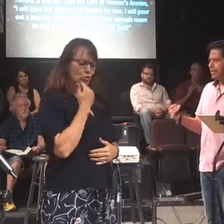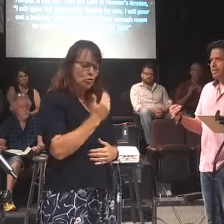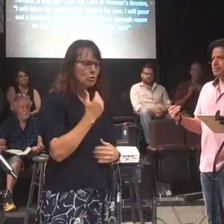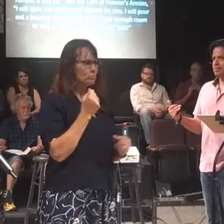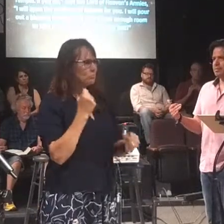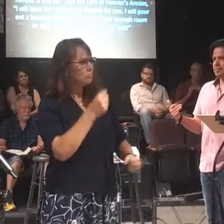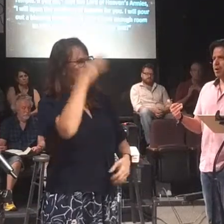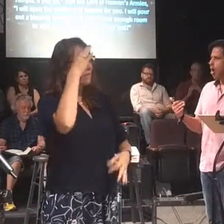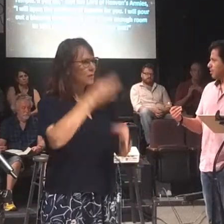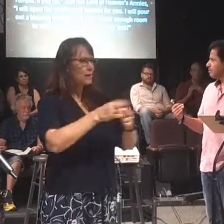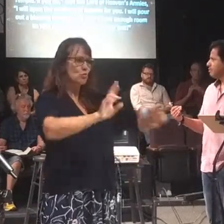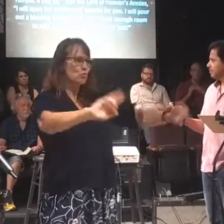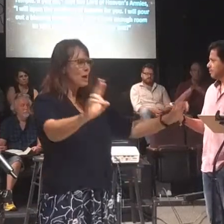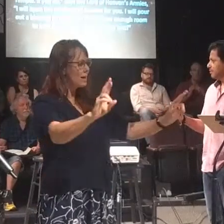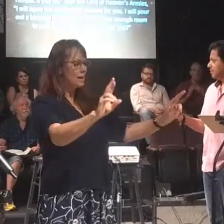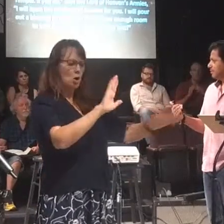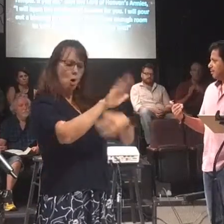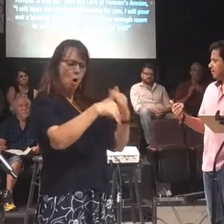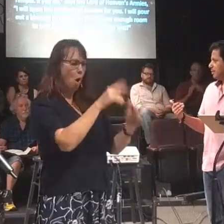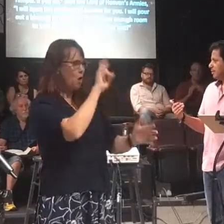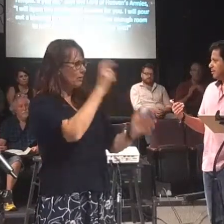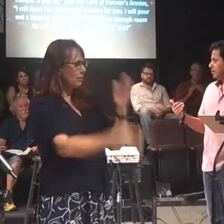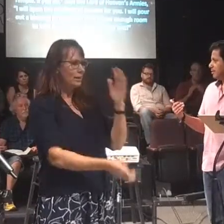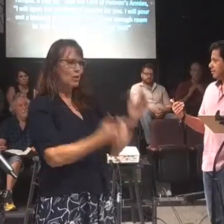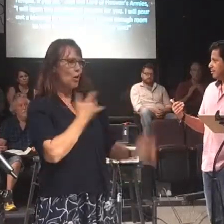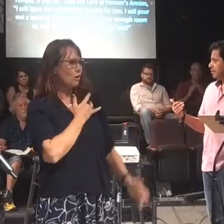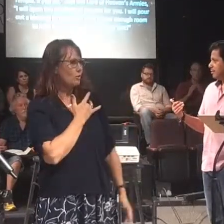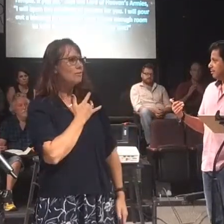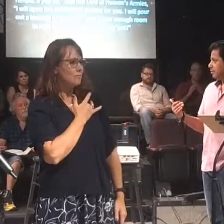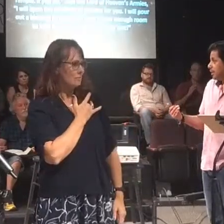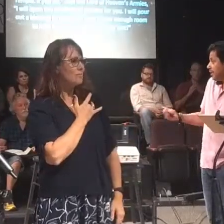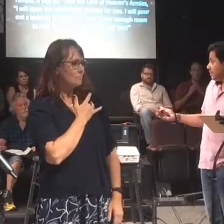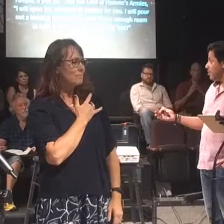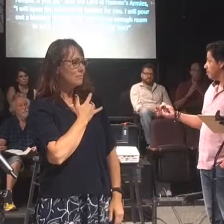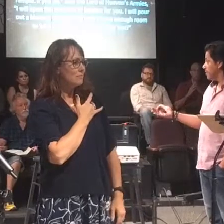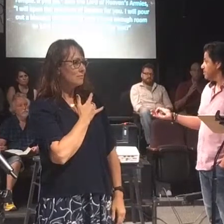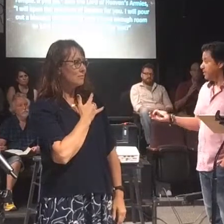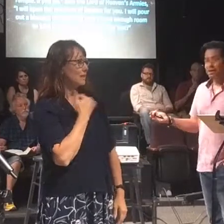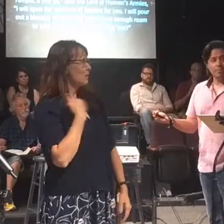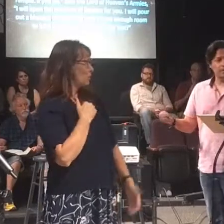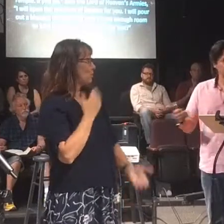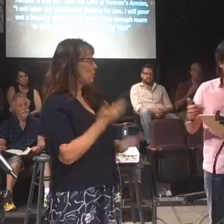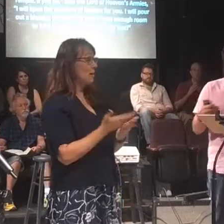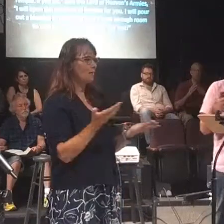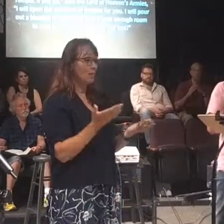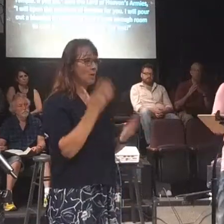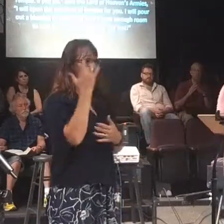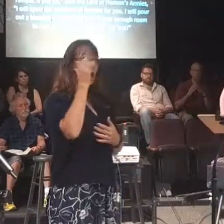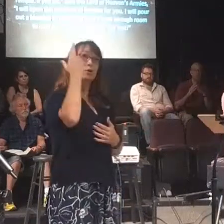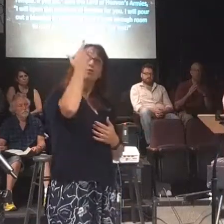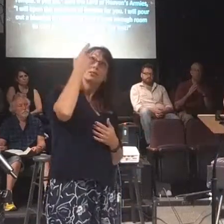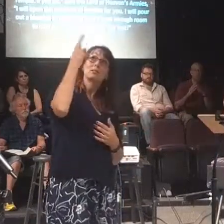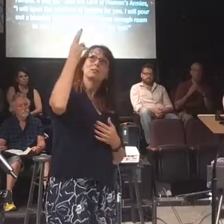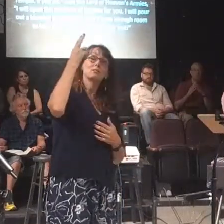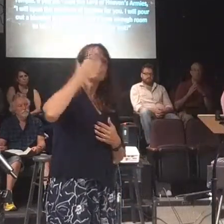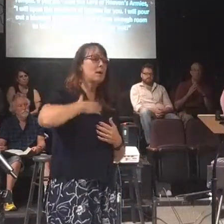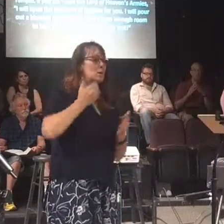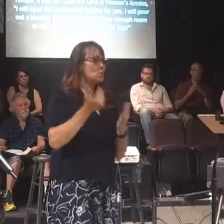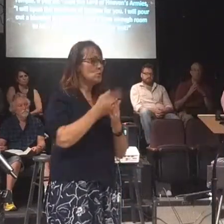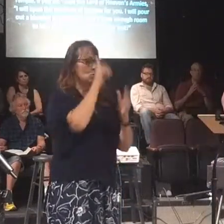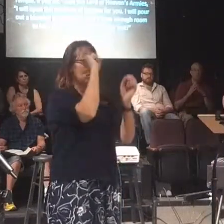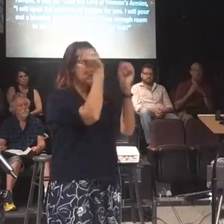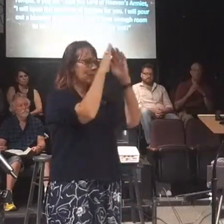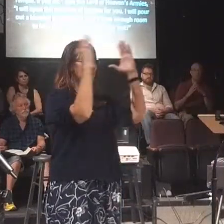an all-in heart. And we came here because of that, because of a new vision that we